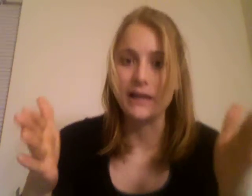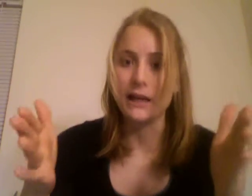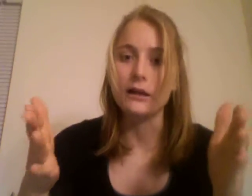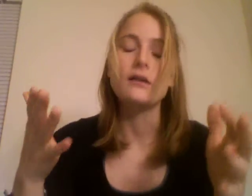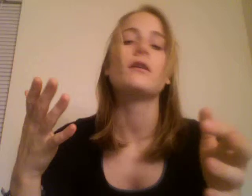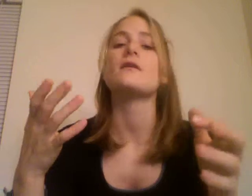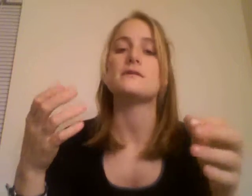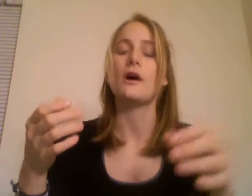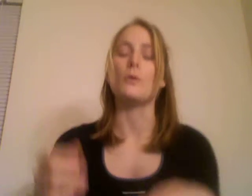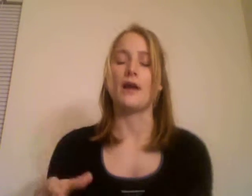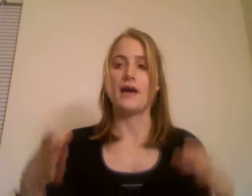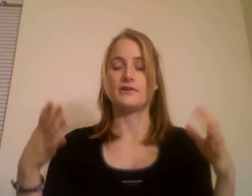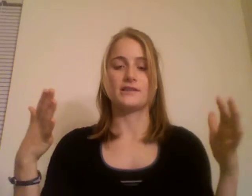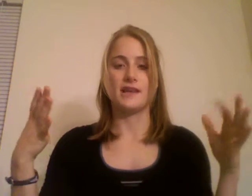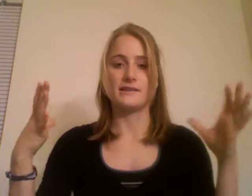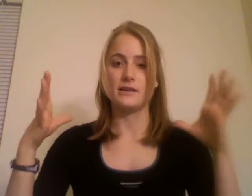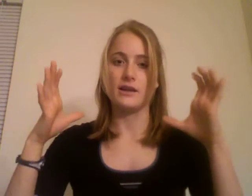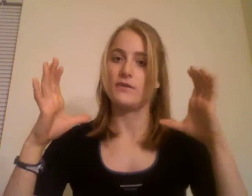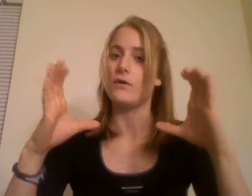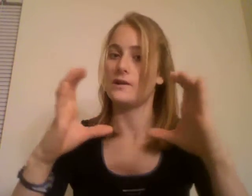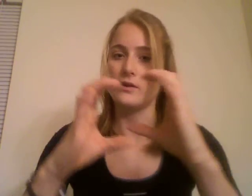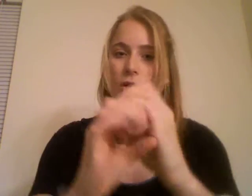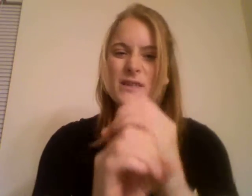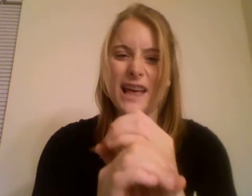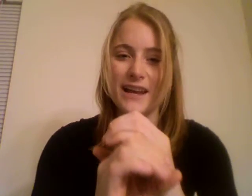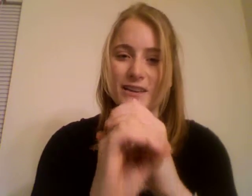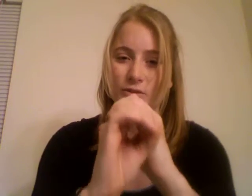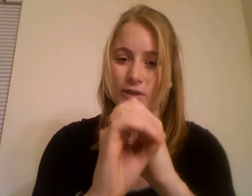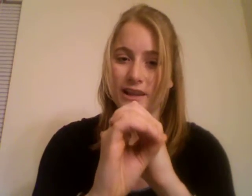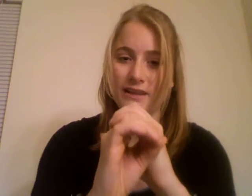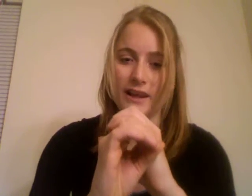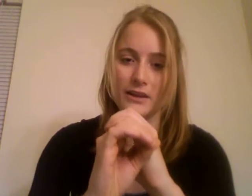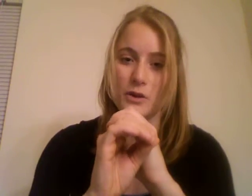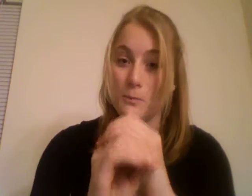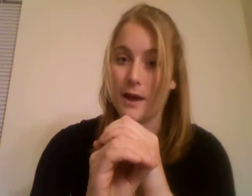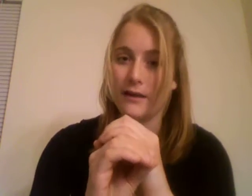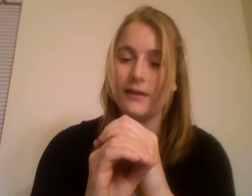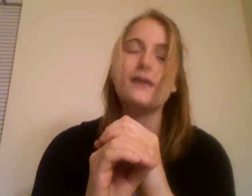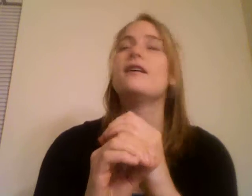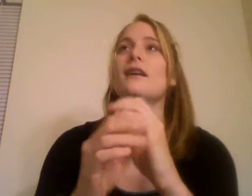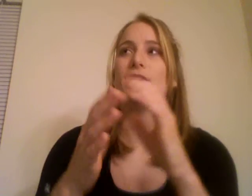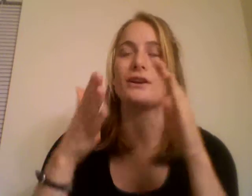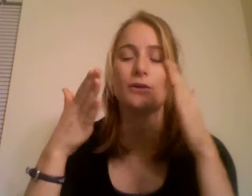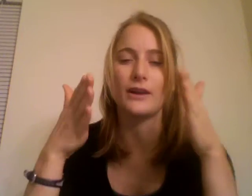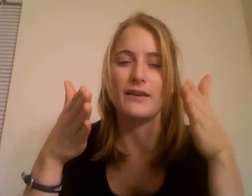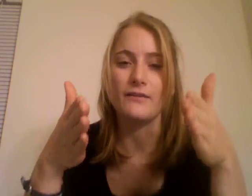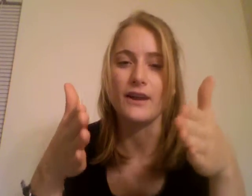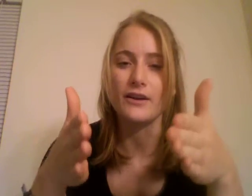meaning. So just as if you focus on the coastline, you're really like, you look at it